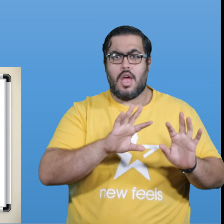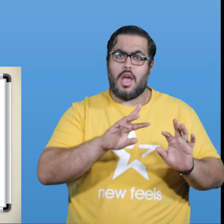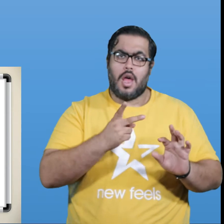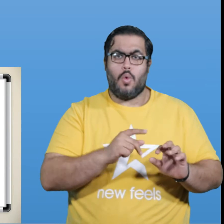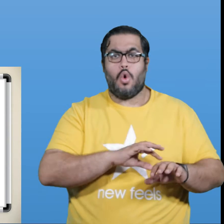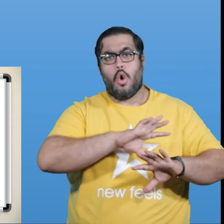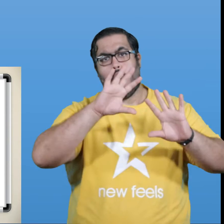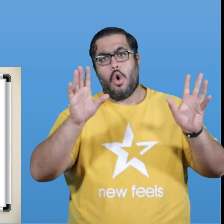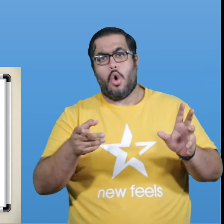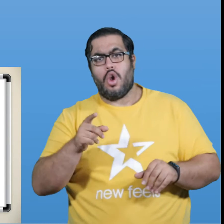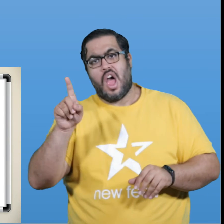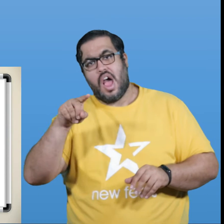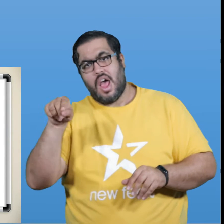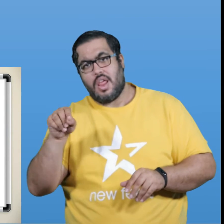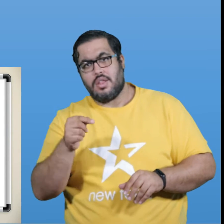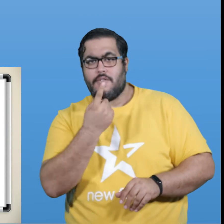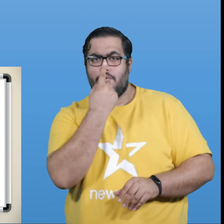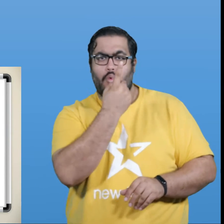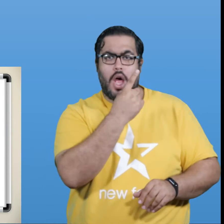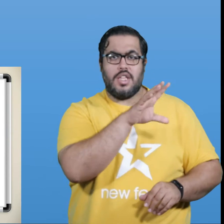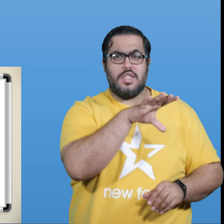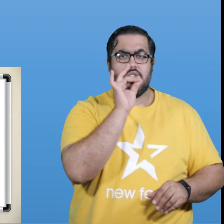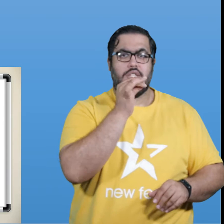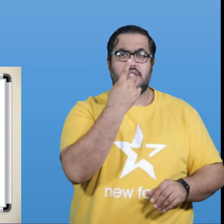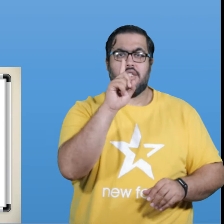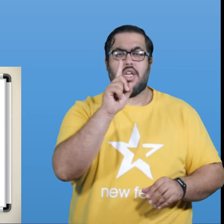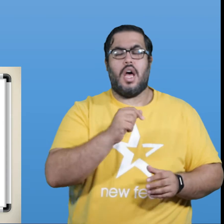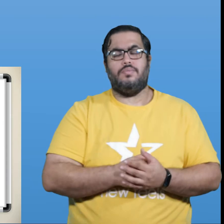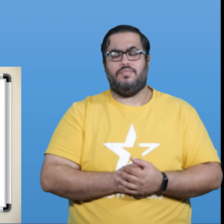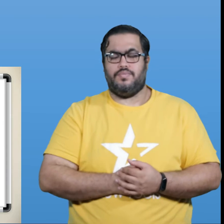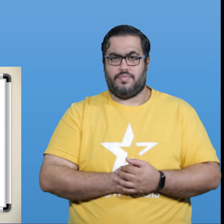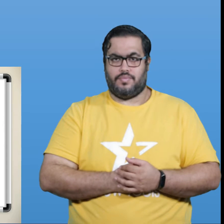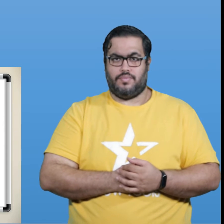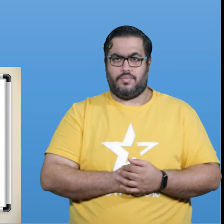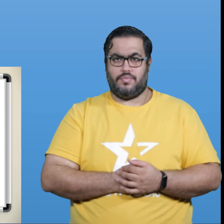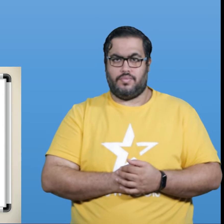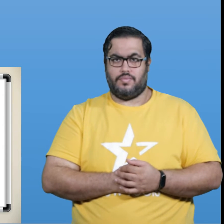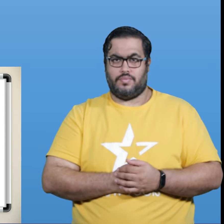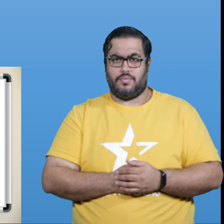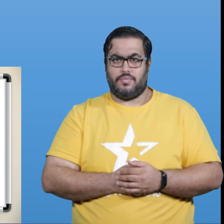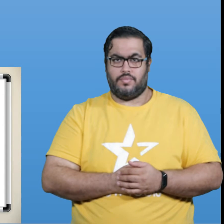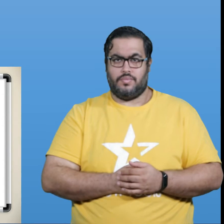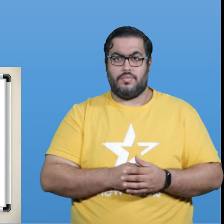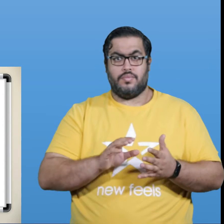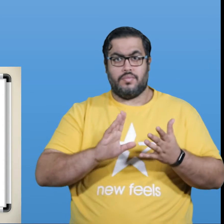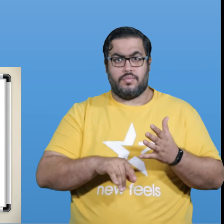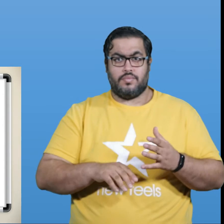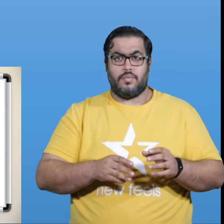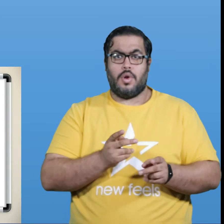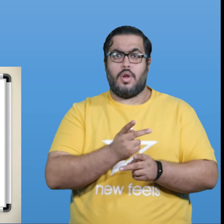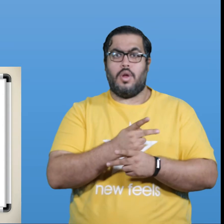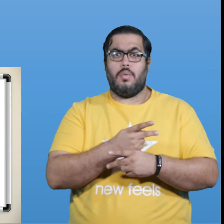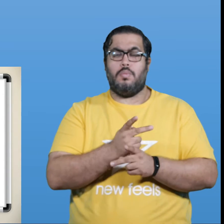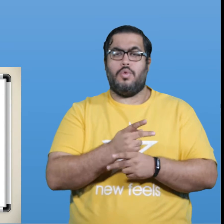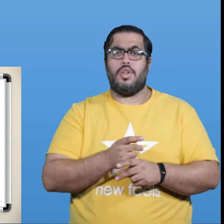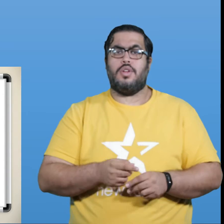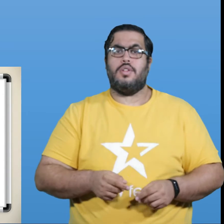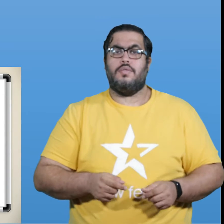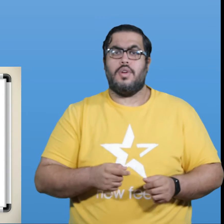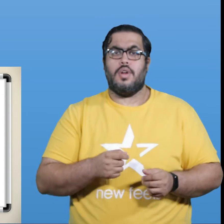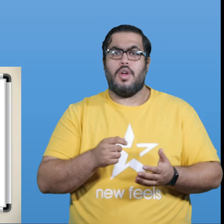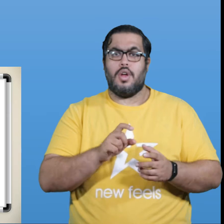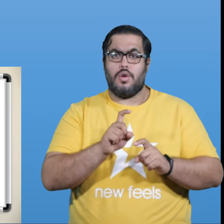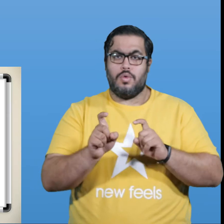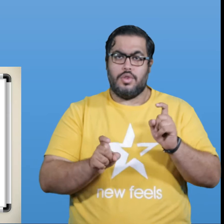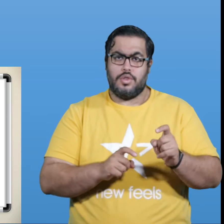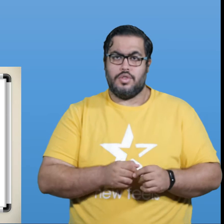true statements and one wrong or false statement, and this is our correct answer. And then we have the productive questions. We have two different types of the